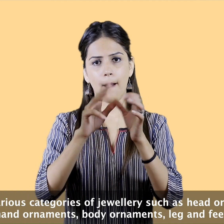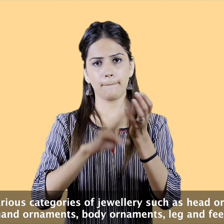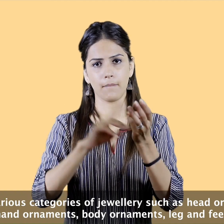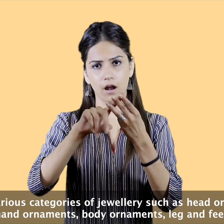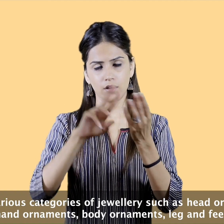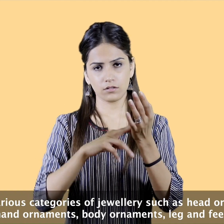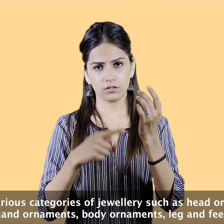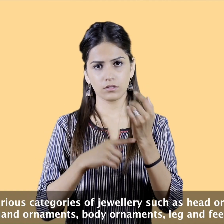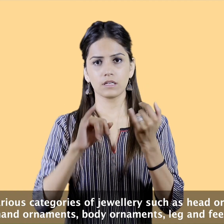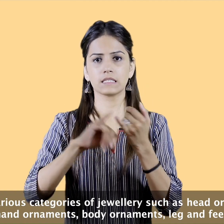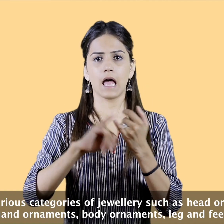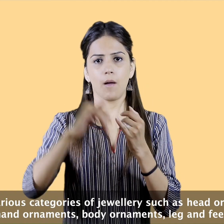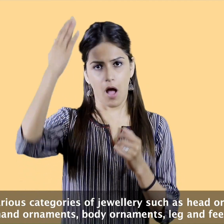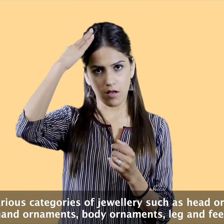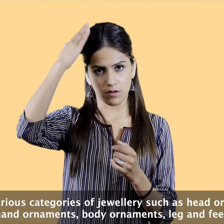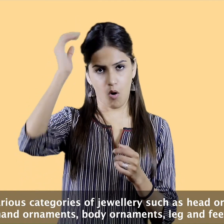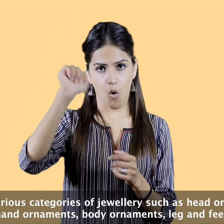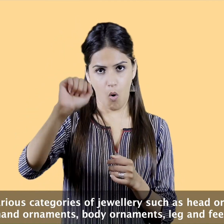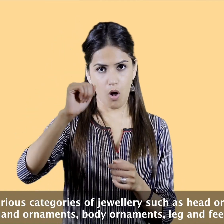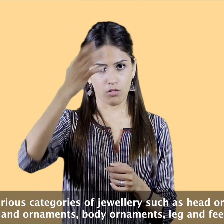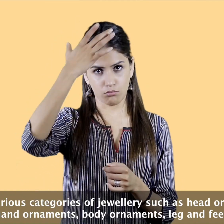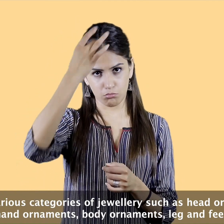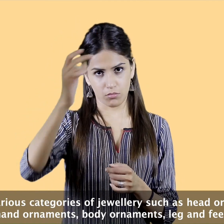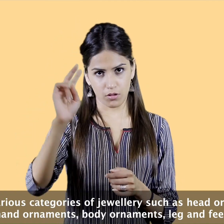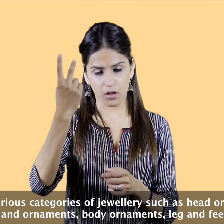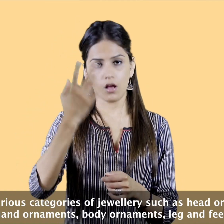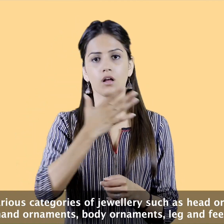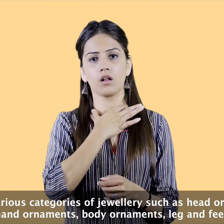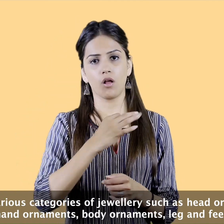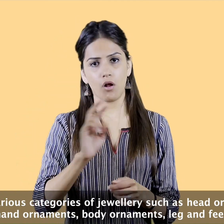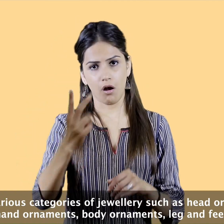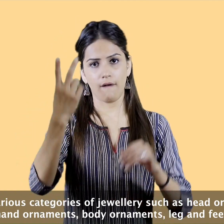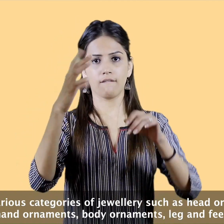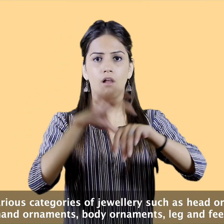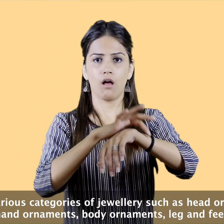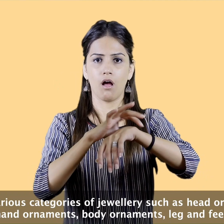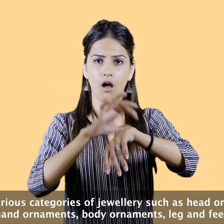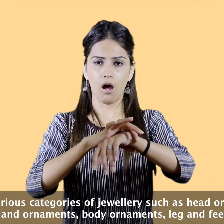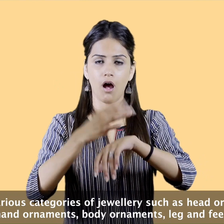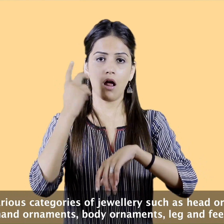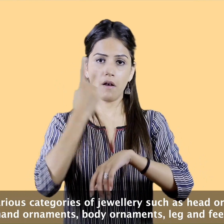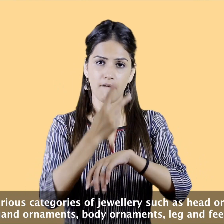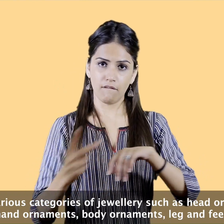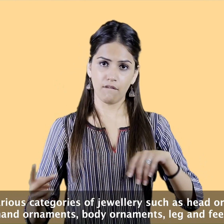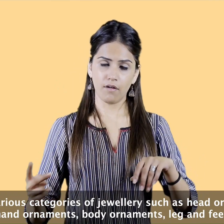ornament, body ornaments, leg and feet ornaments.